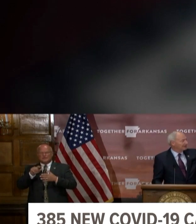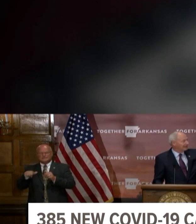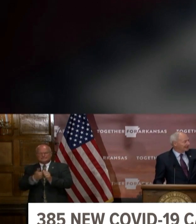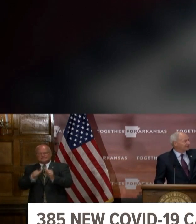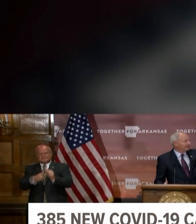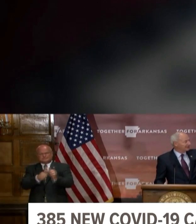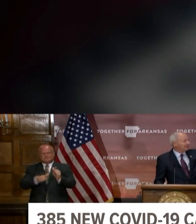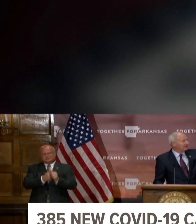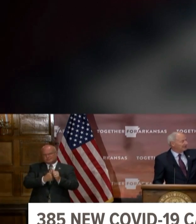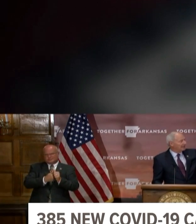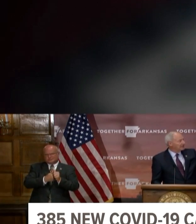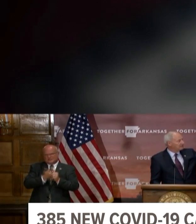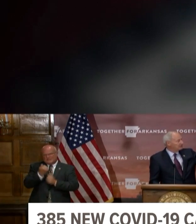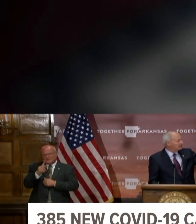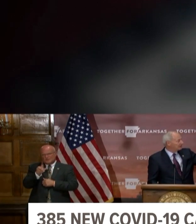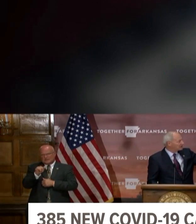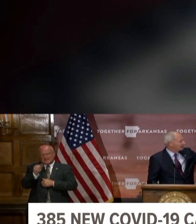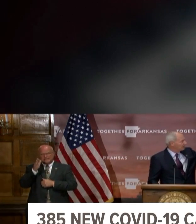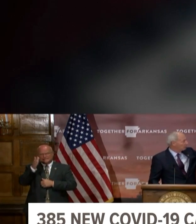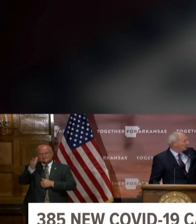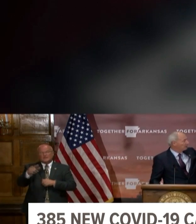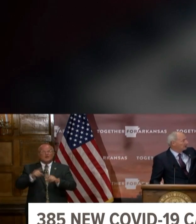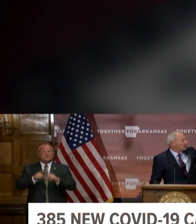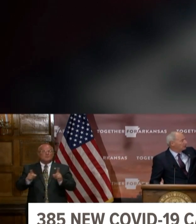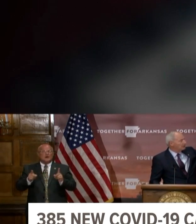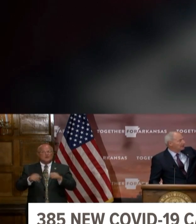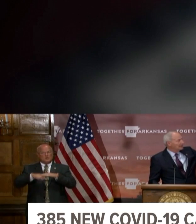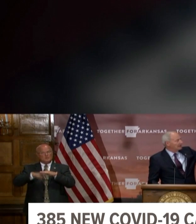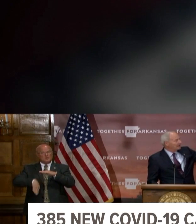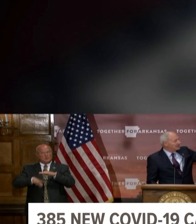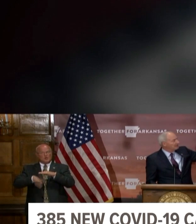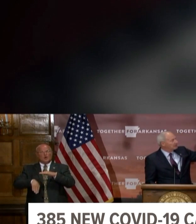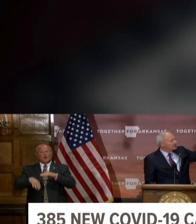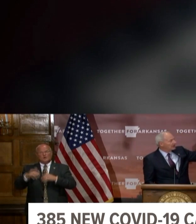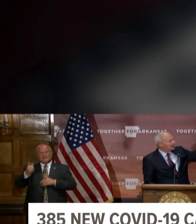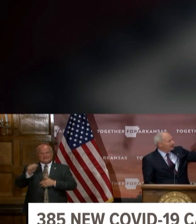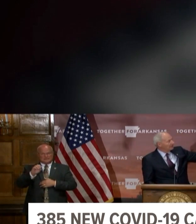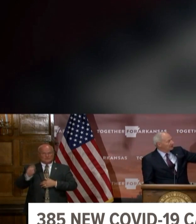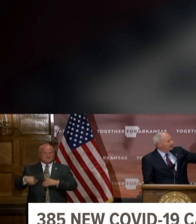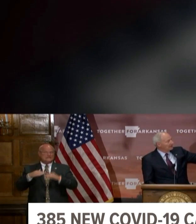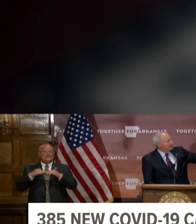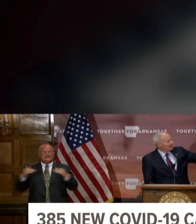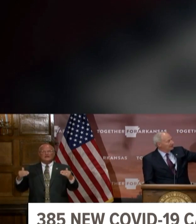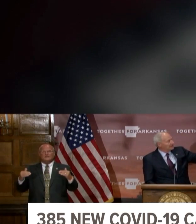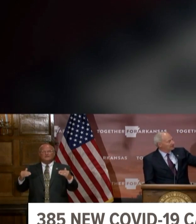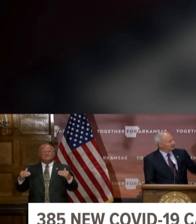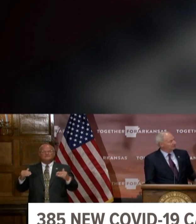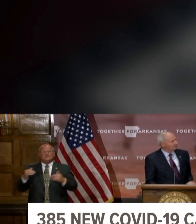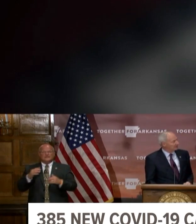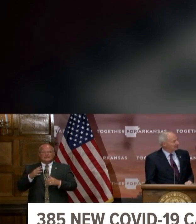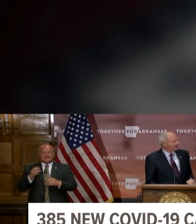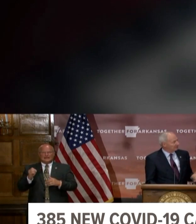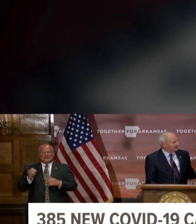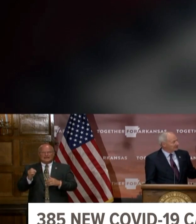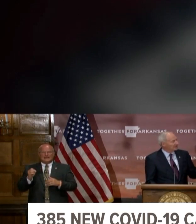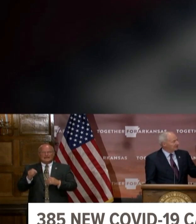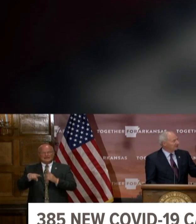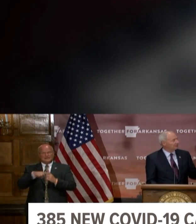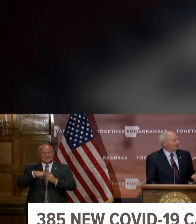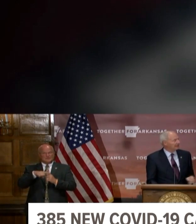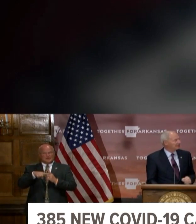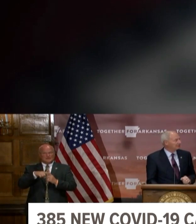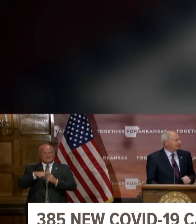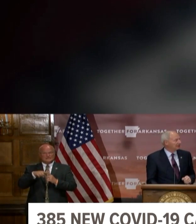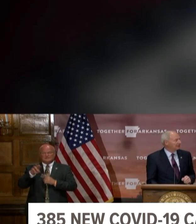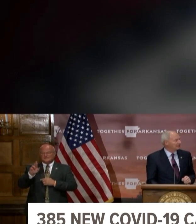backfilled in the coming days. But you can see we're well below the 10% level, and our